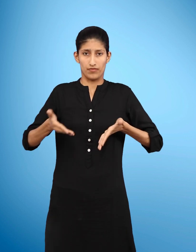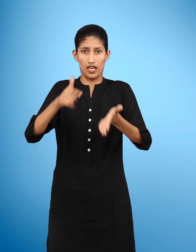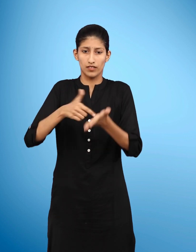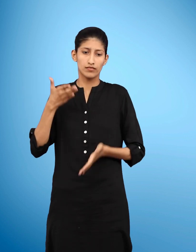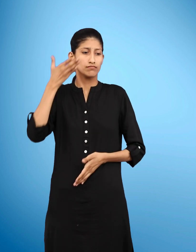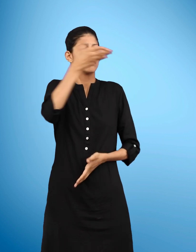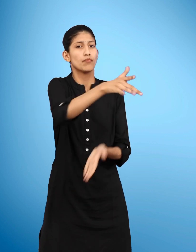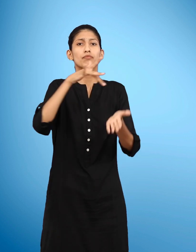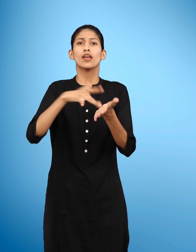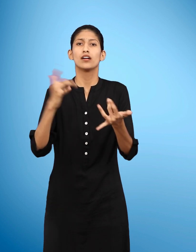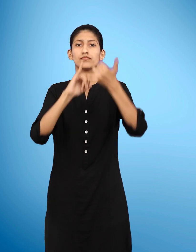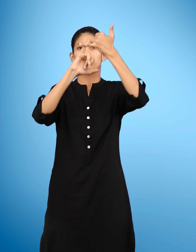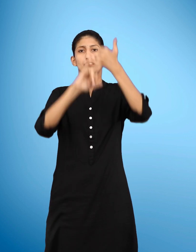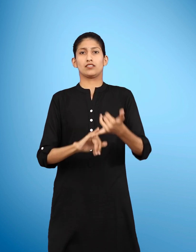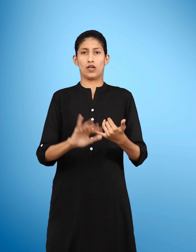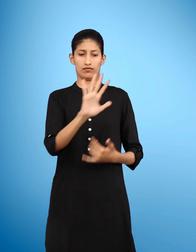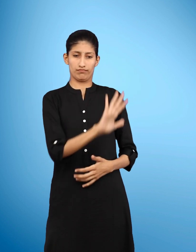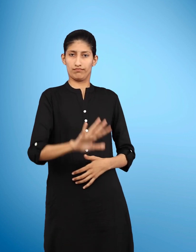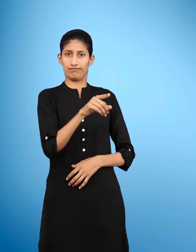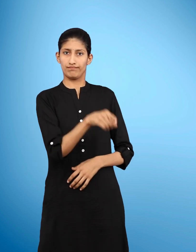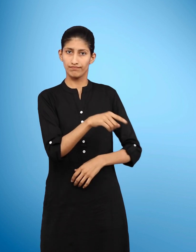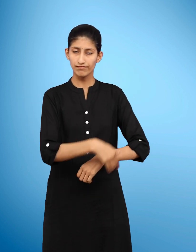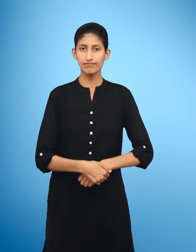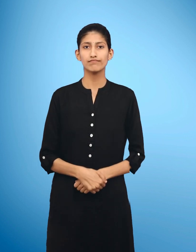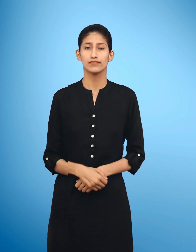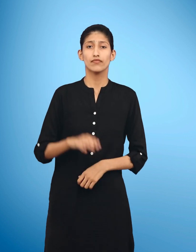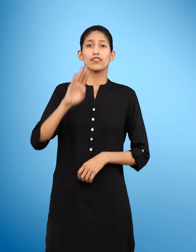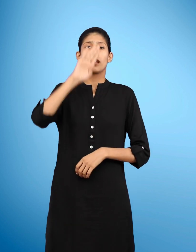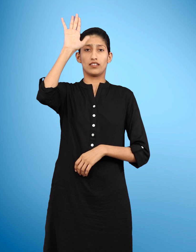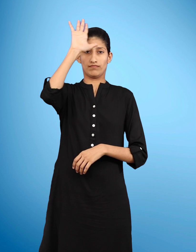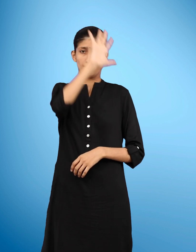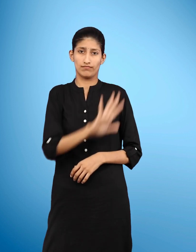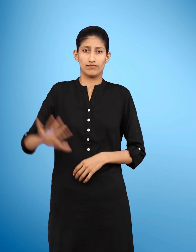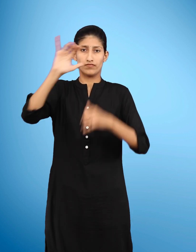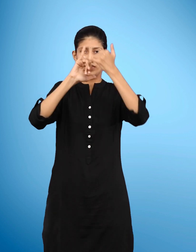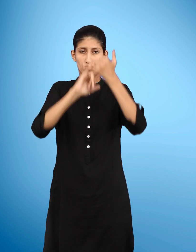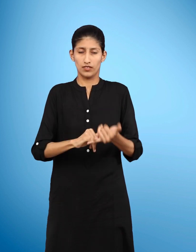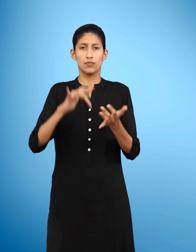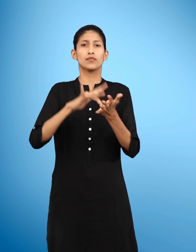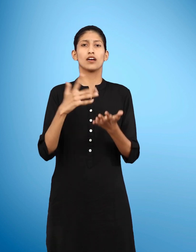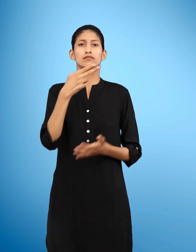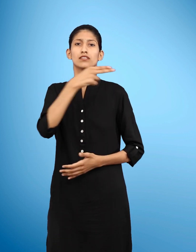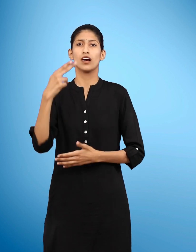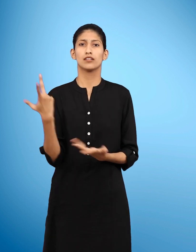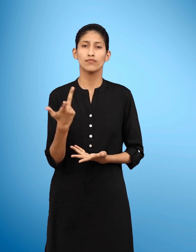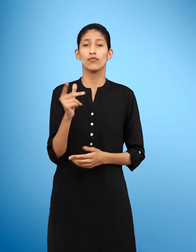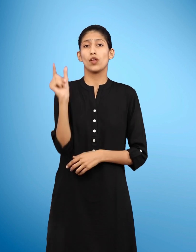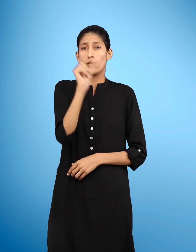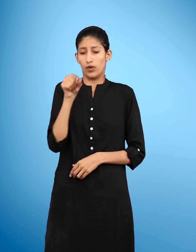Literally, the route leading to the south, which was also used as a name for the entire